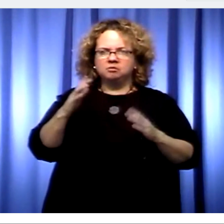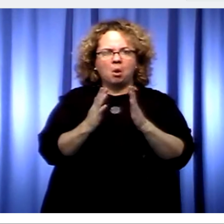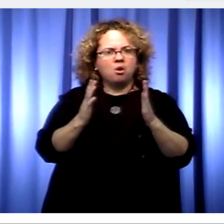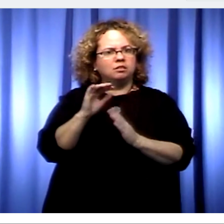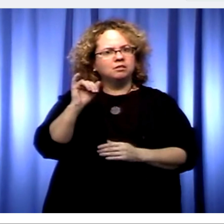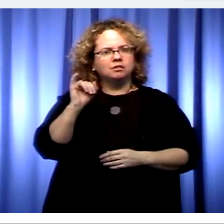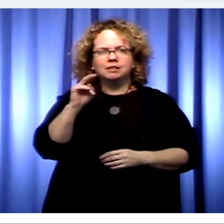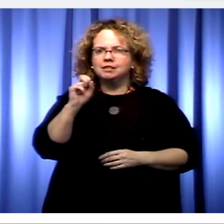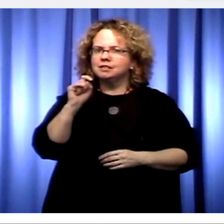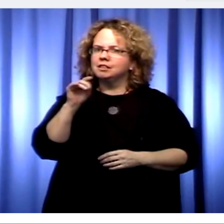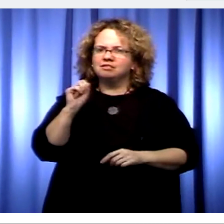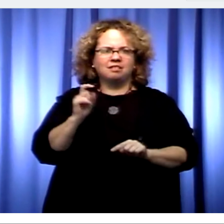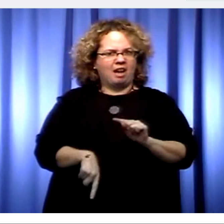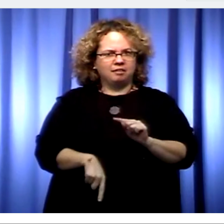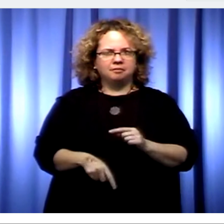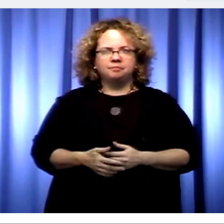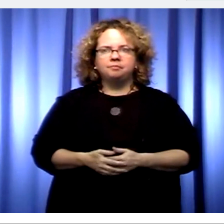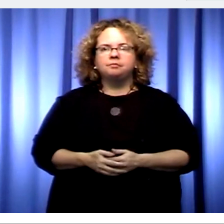with.